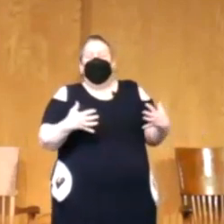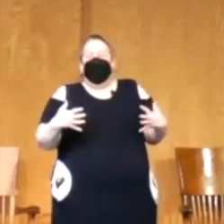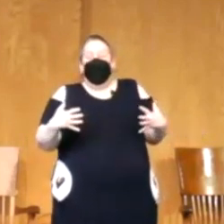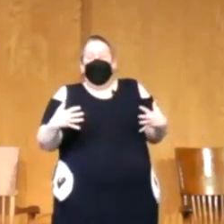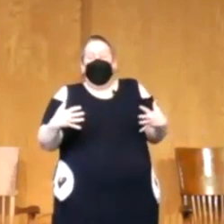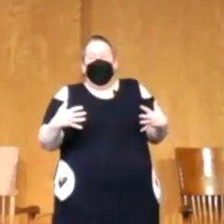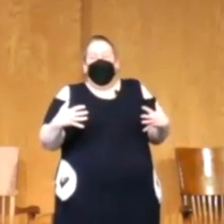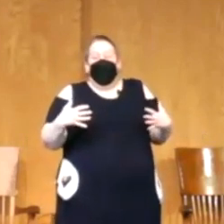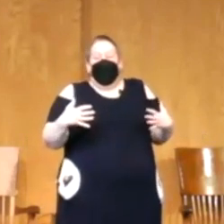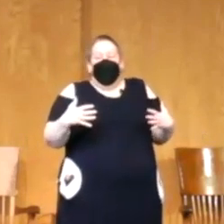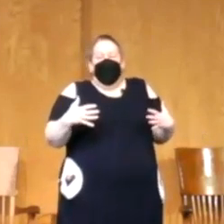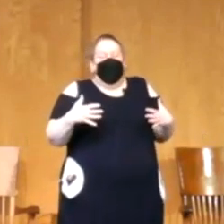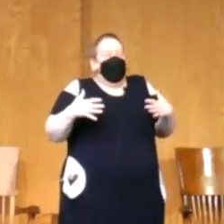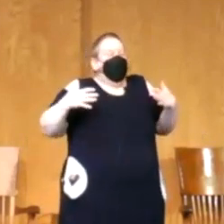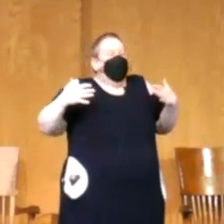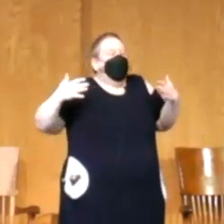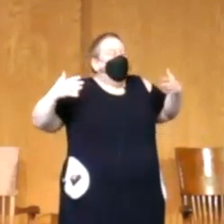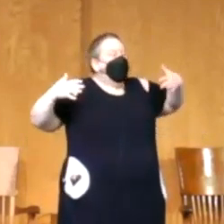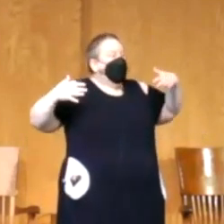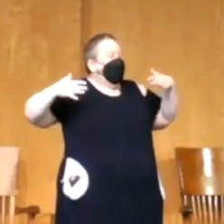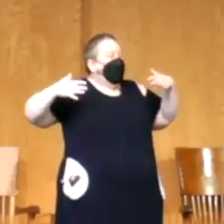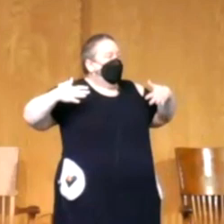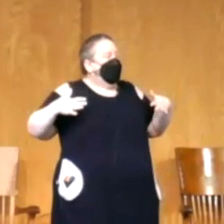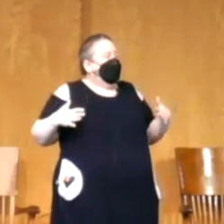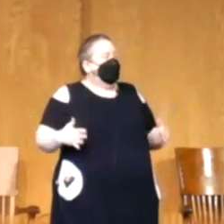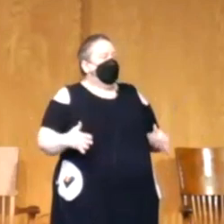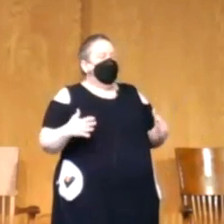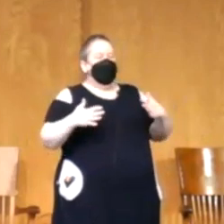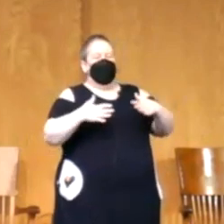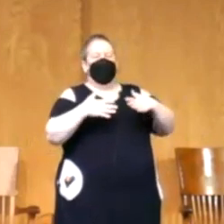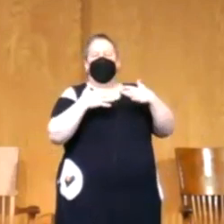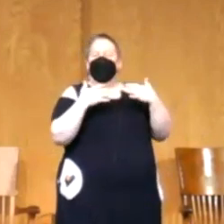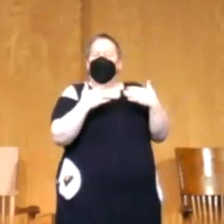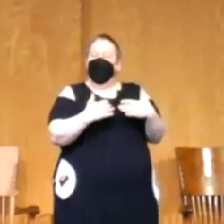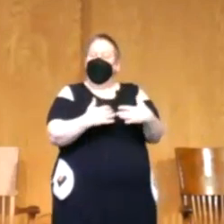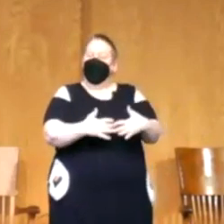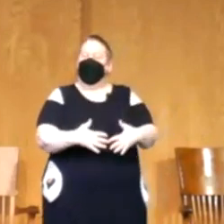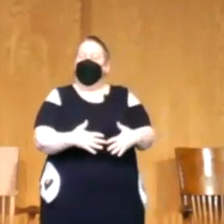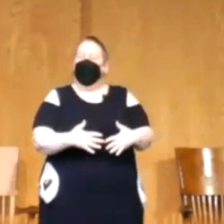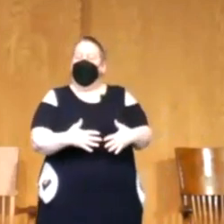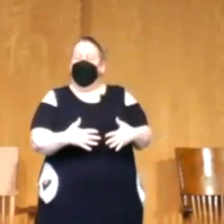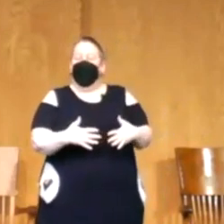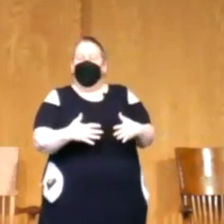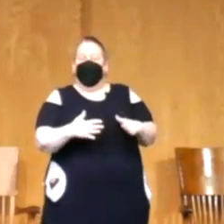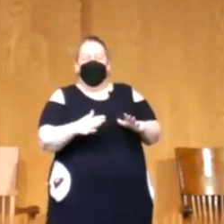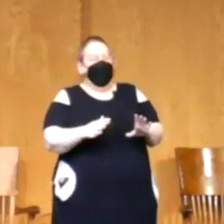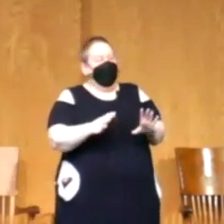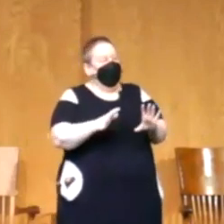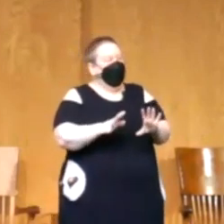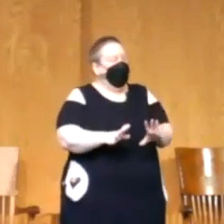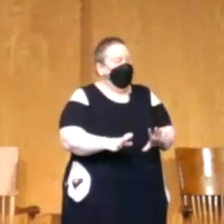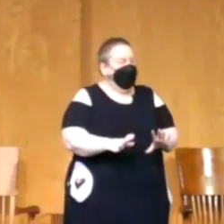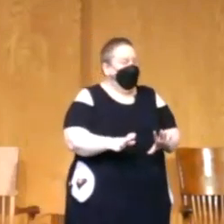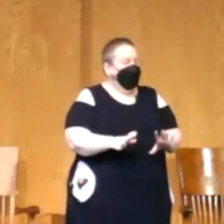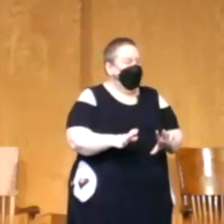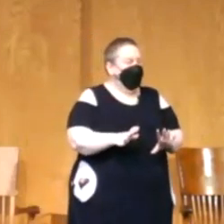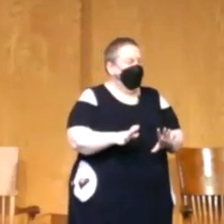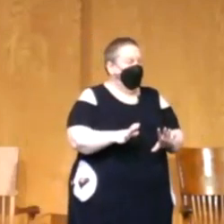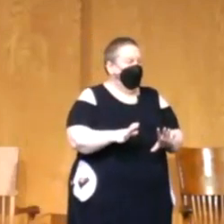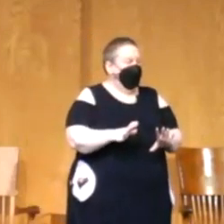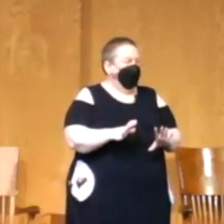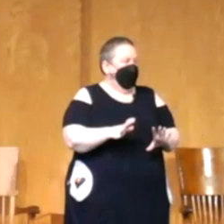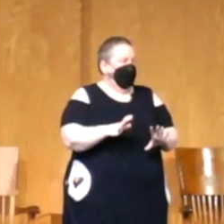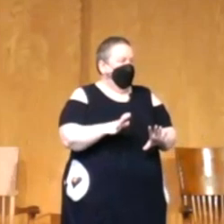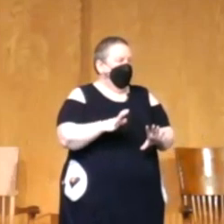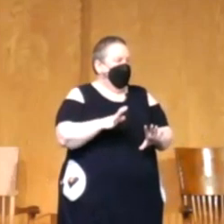the feeling of being fully and completely comfortable with yourself,